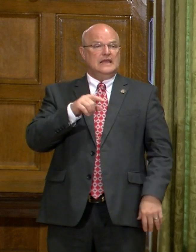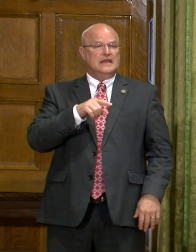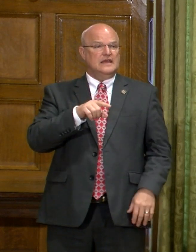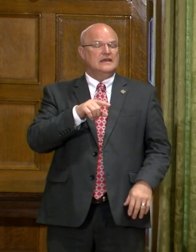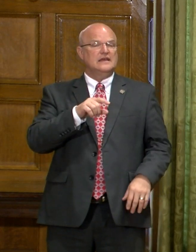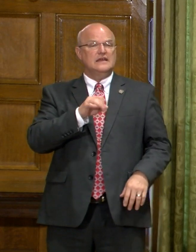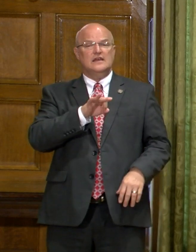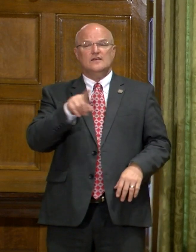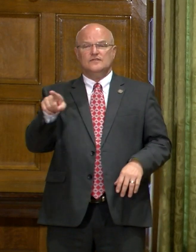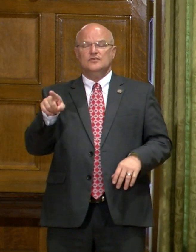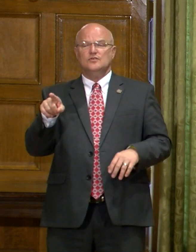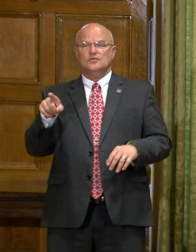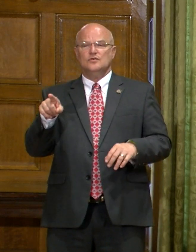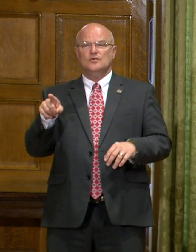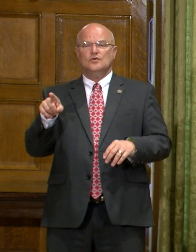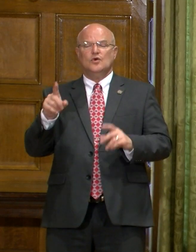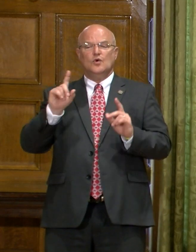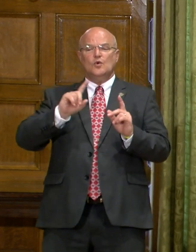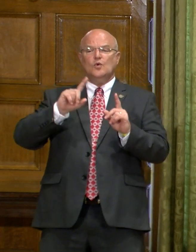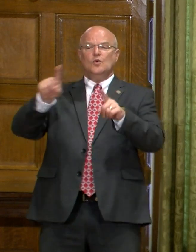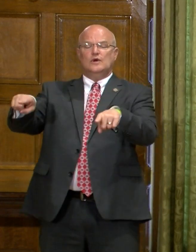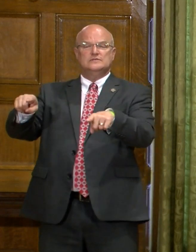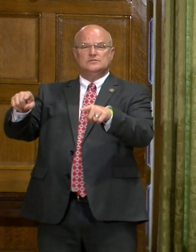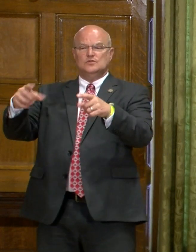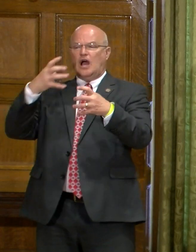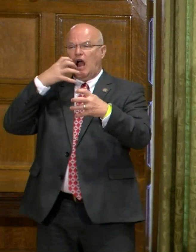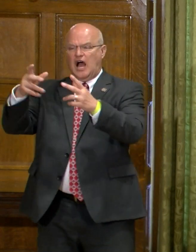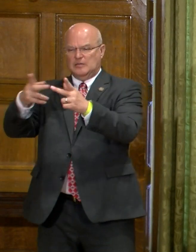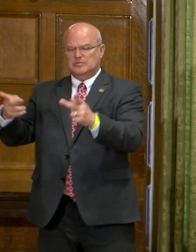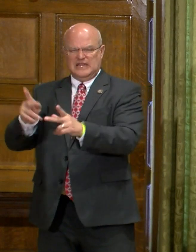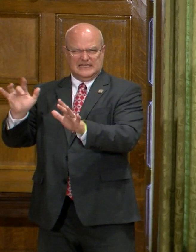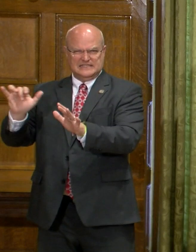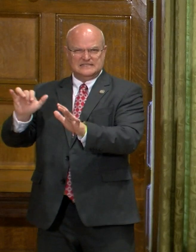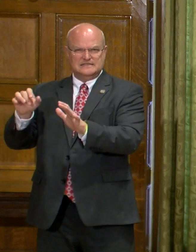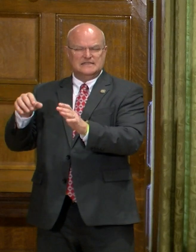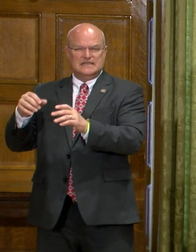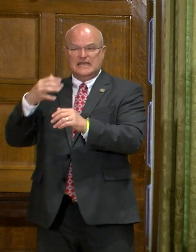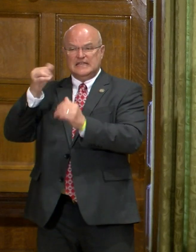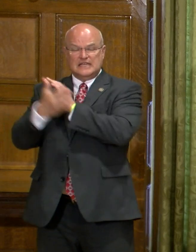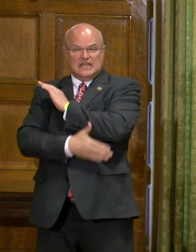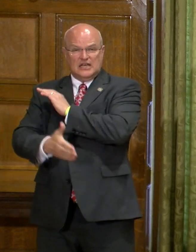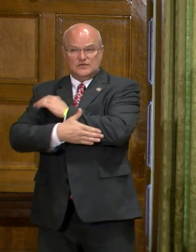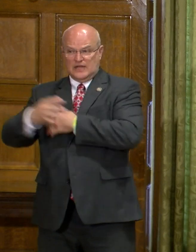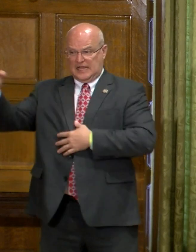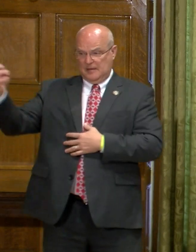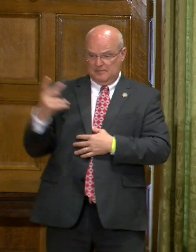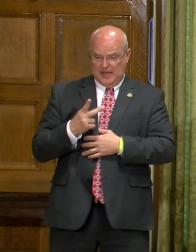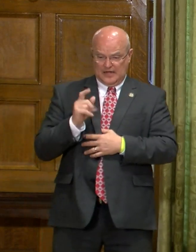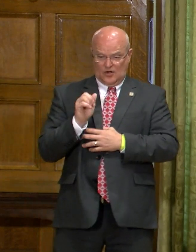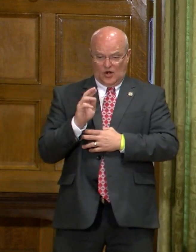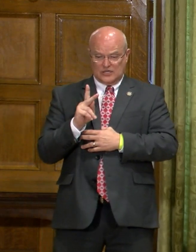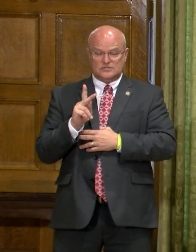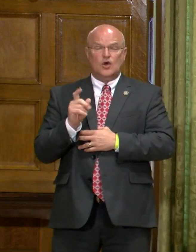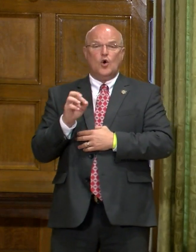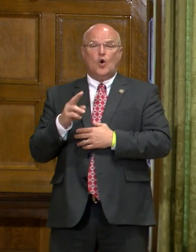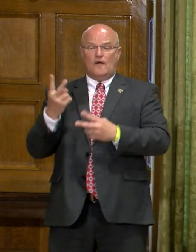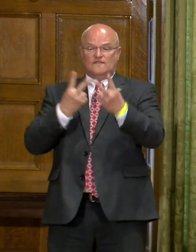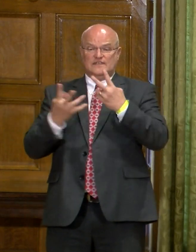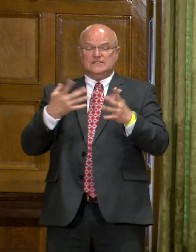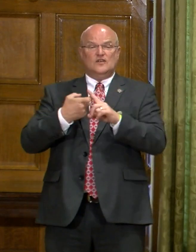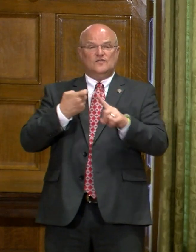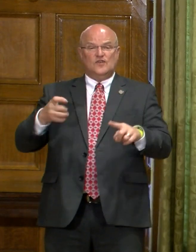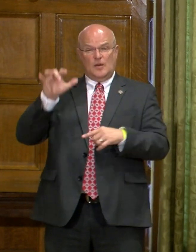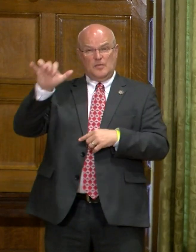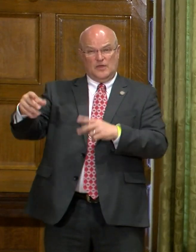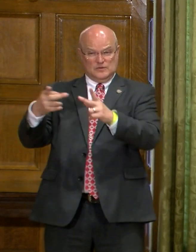In other words, if you return from a hotspot anywhere in the country to Arkansas, or if you want to visit here